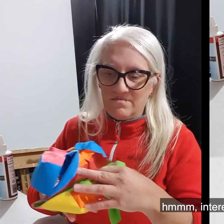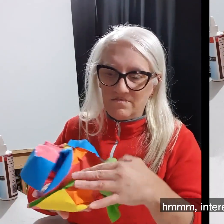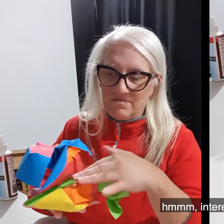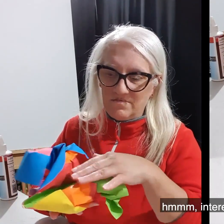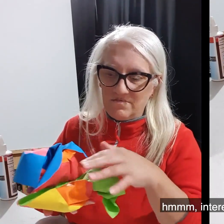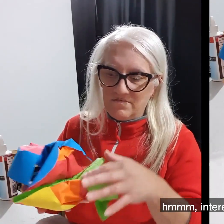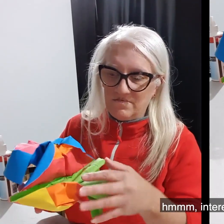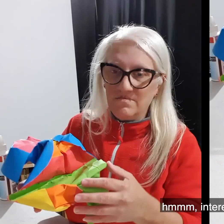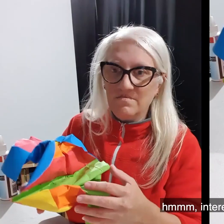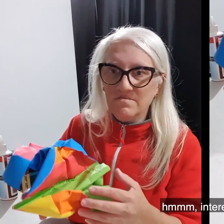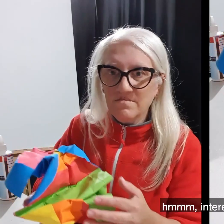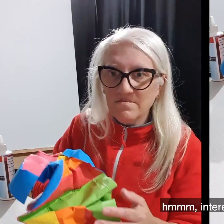Interesting.